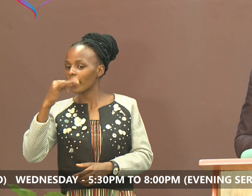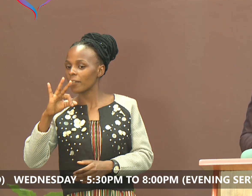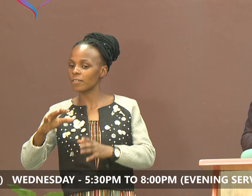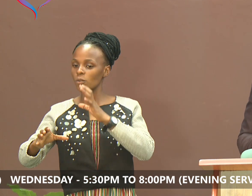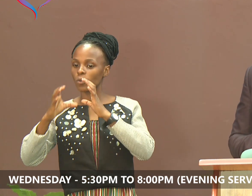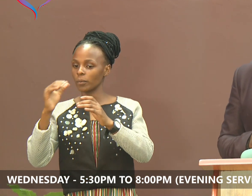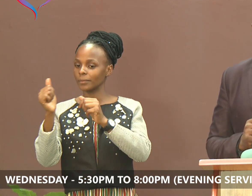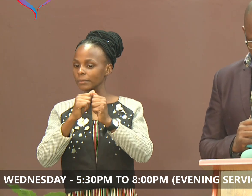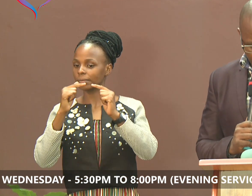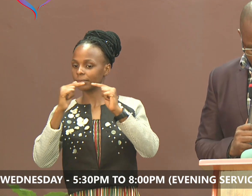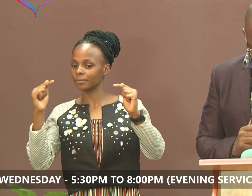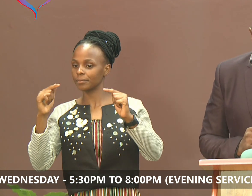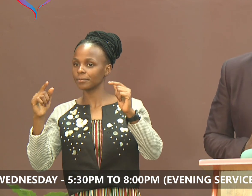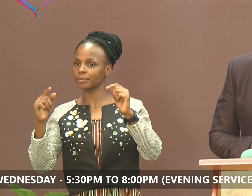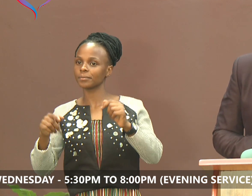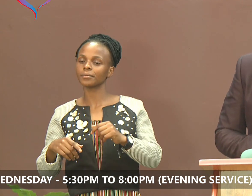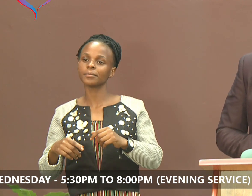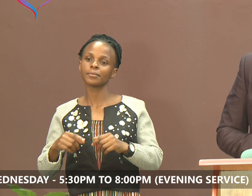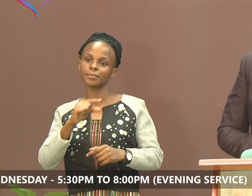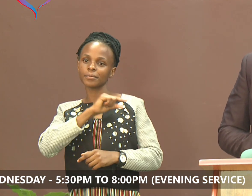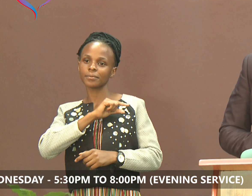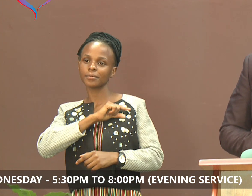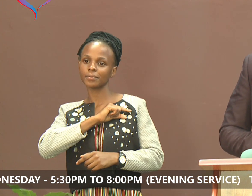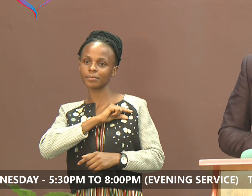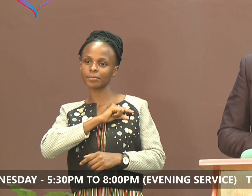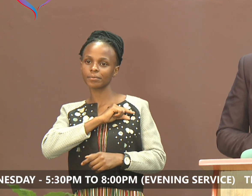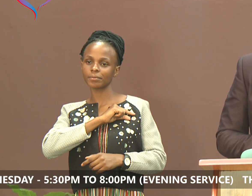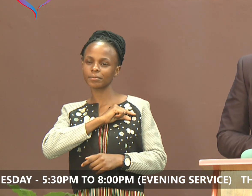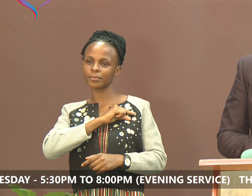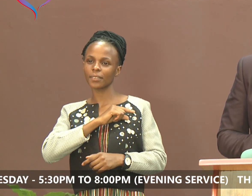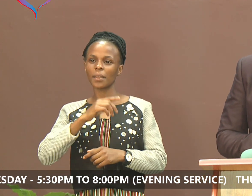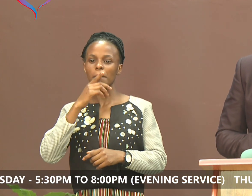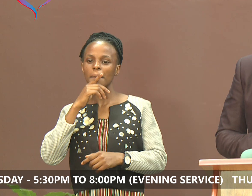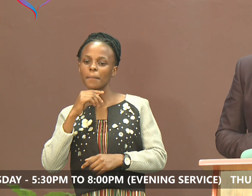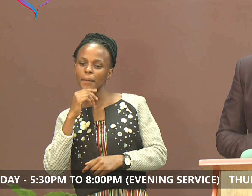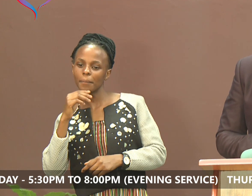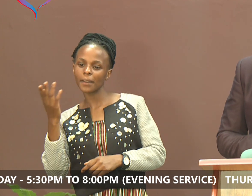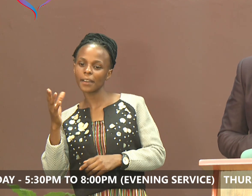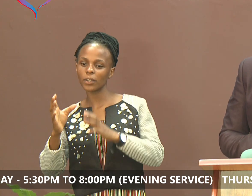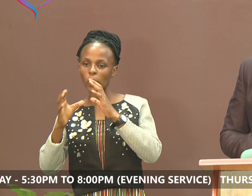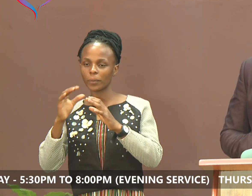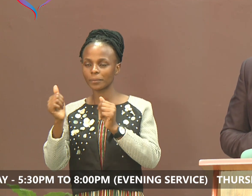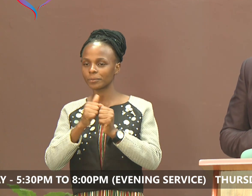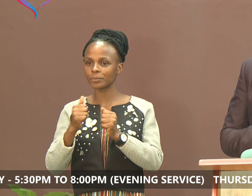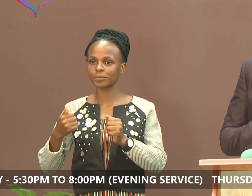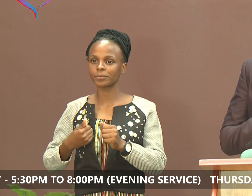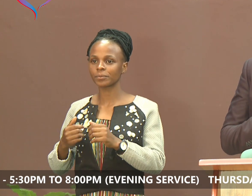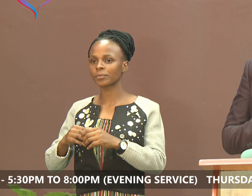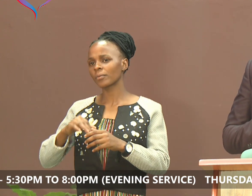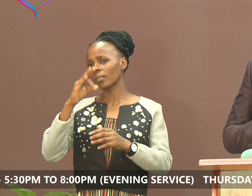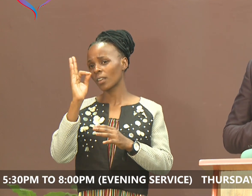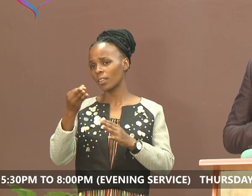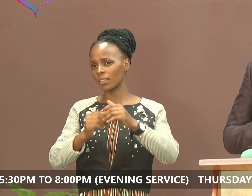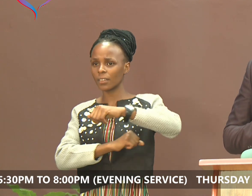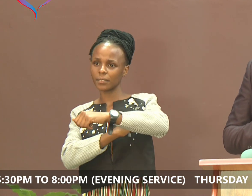Nadalanga muli ba chikula cha njawulo msajja na mkasi. Third pillar that is very important. Empaje yobu satwiranga na yonkulu nyo. Is